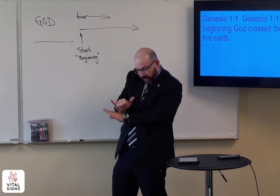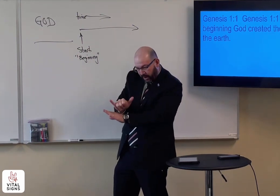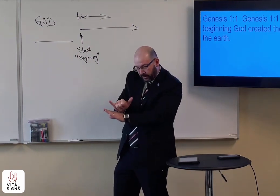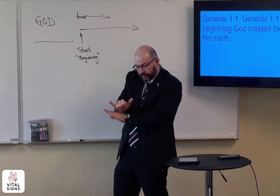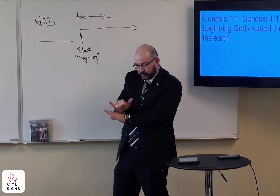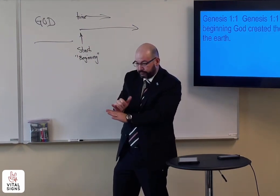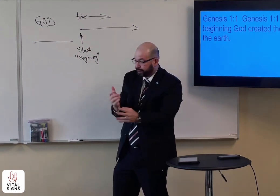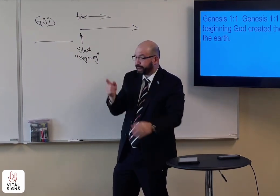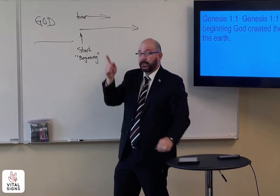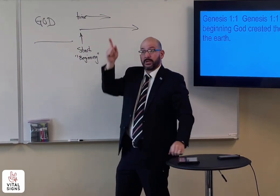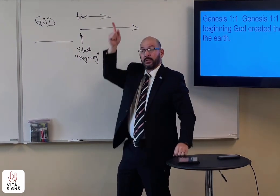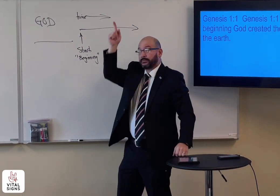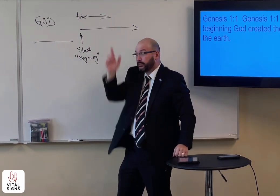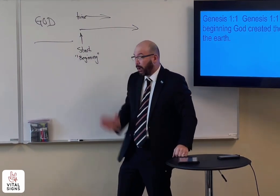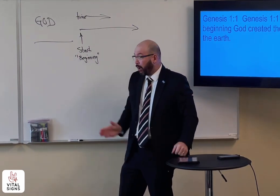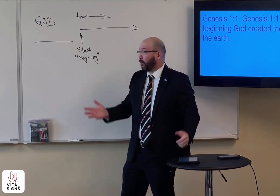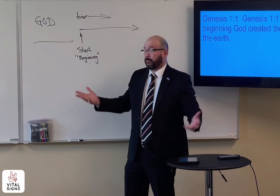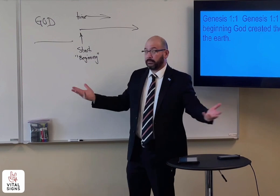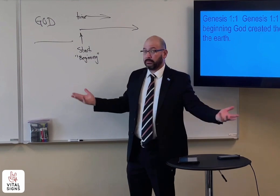Before that, there was God.